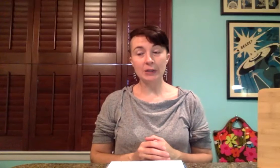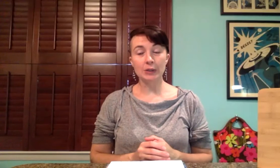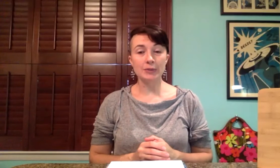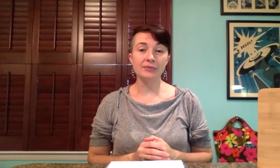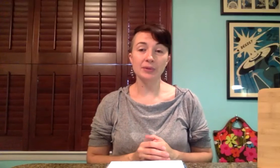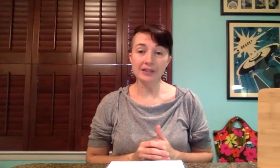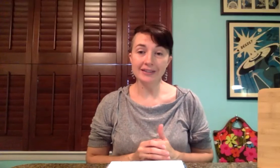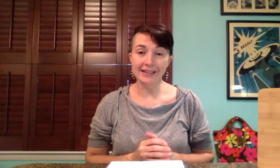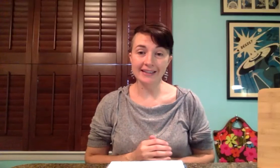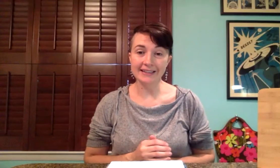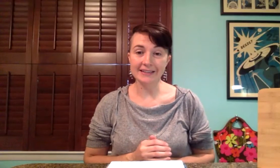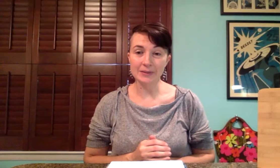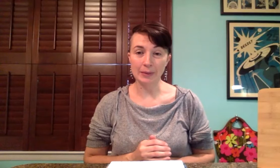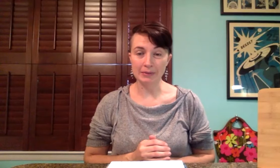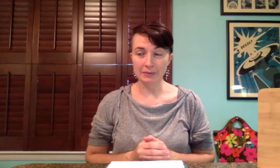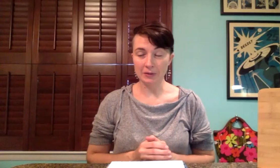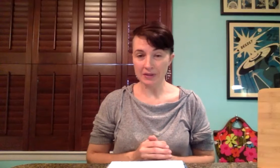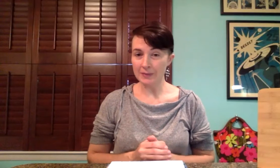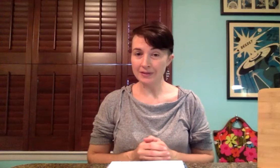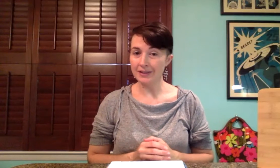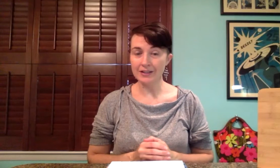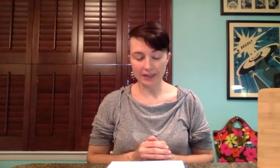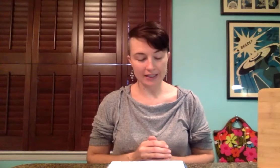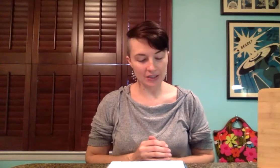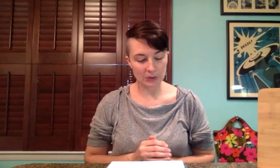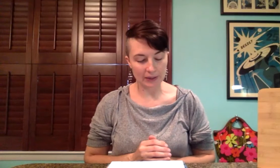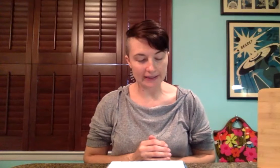here before, you're probably familiar with it, but if not, you'll catch on quickly.